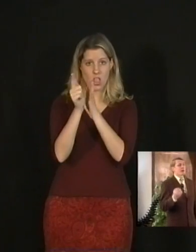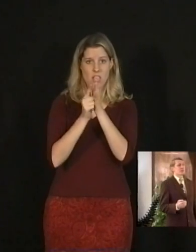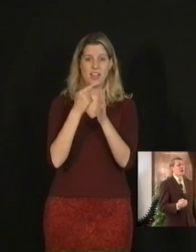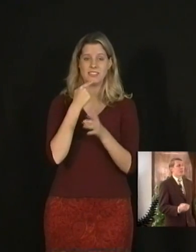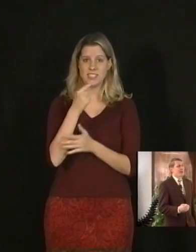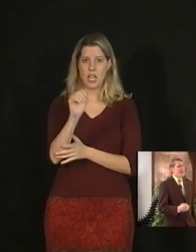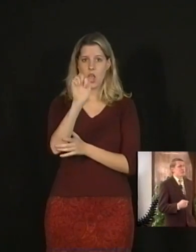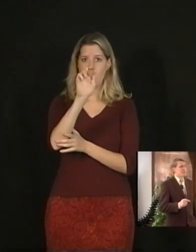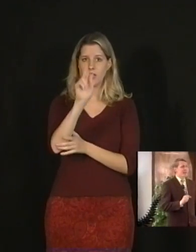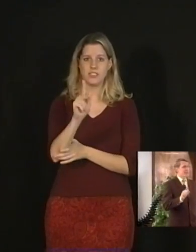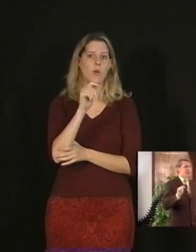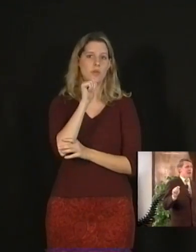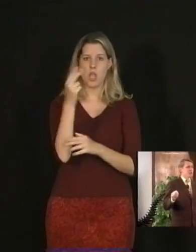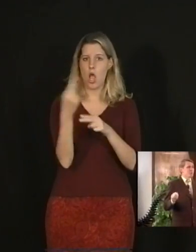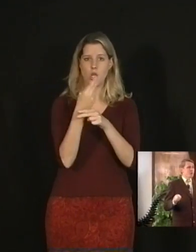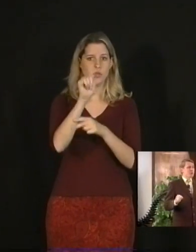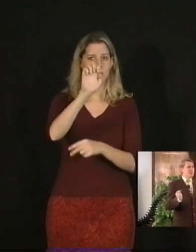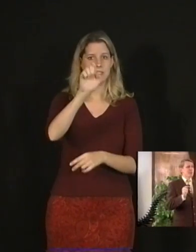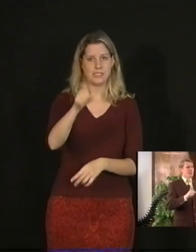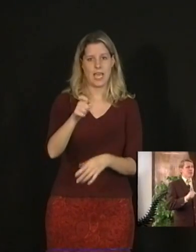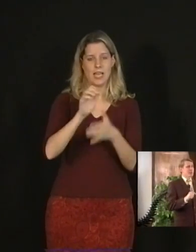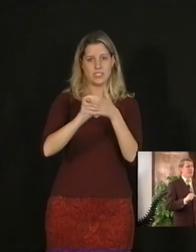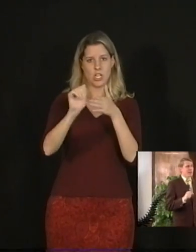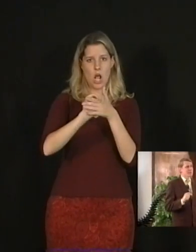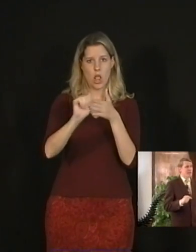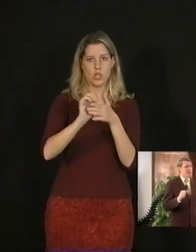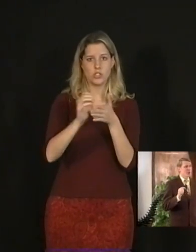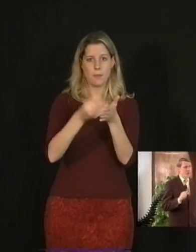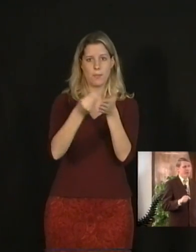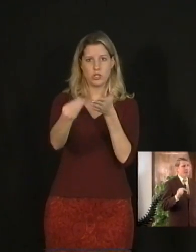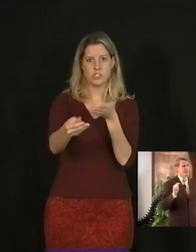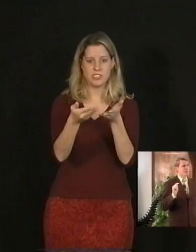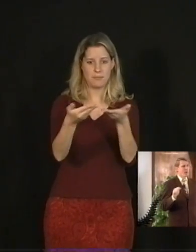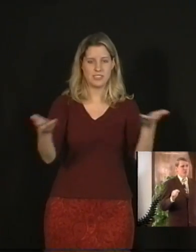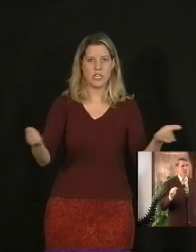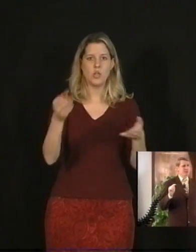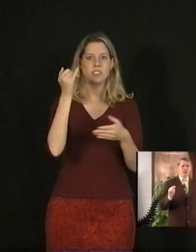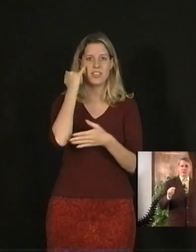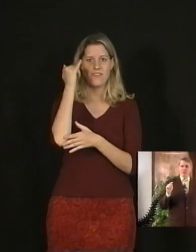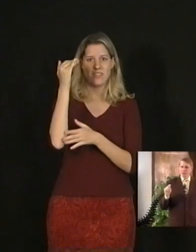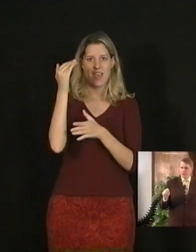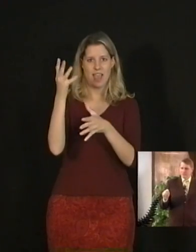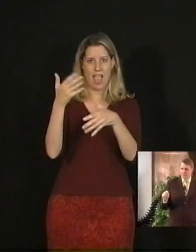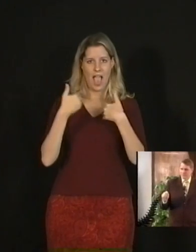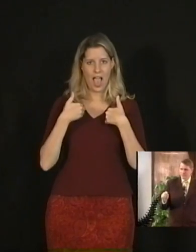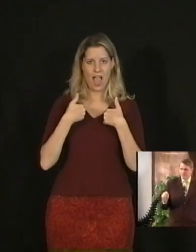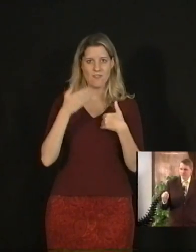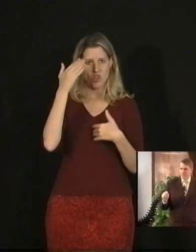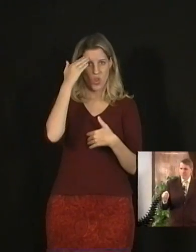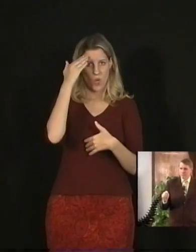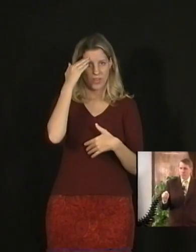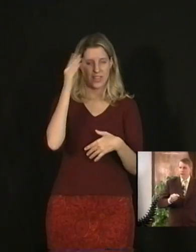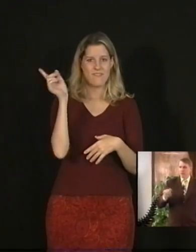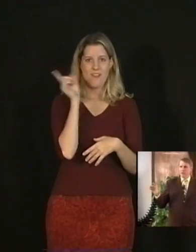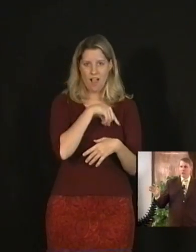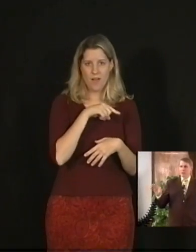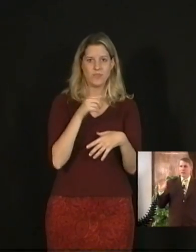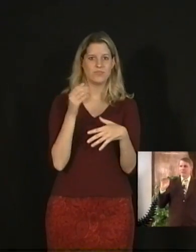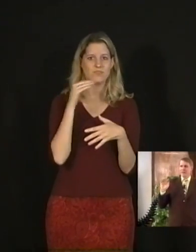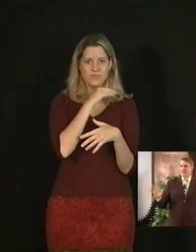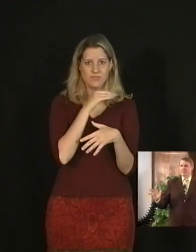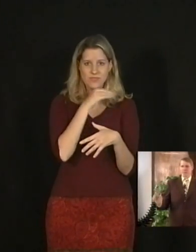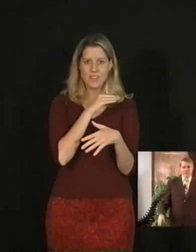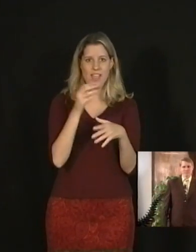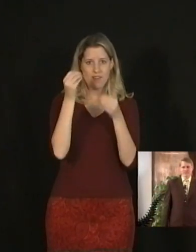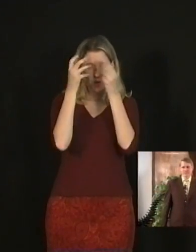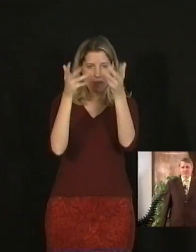said, Arkansas will not use tax dollars to purchase materials if they contain knowingly fraudulent information. We're not going to buy books